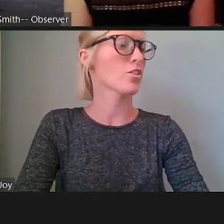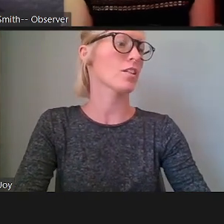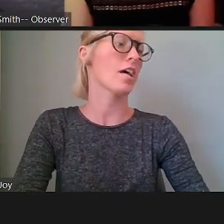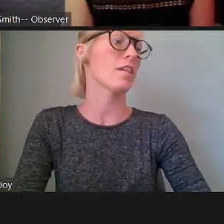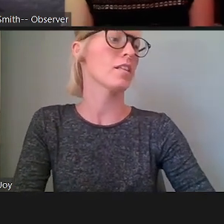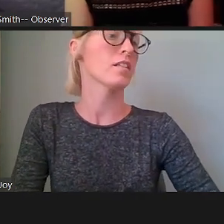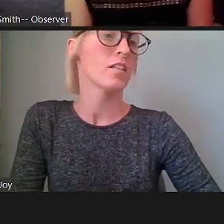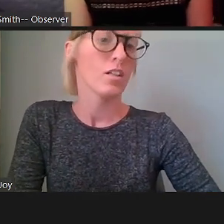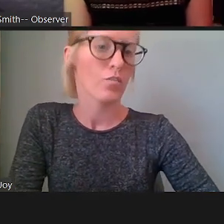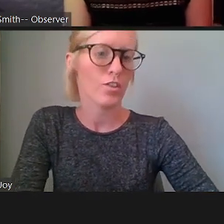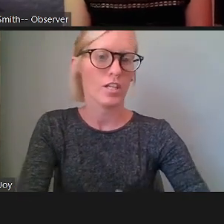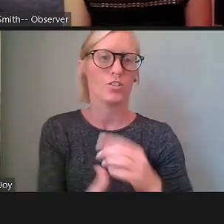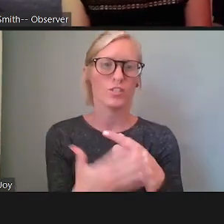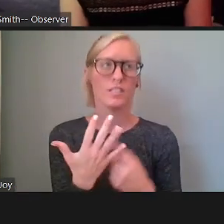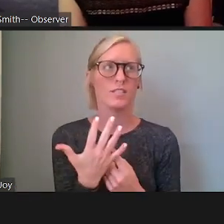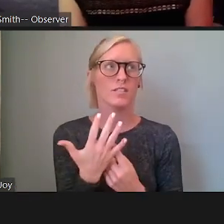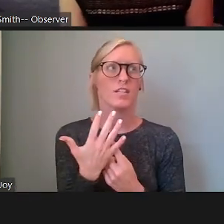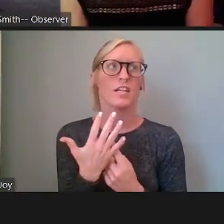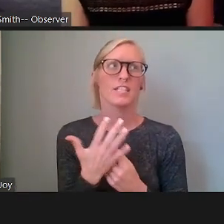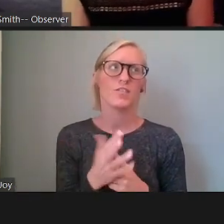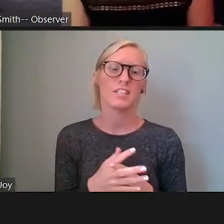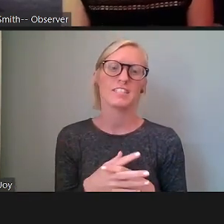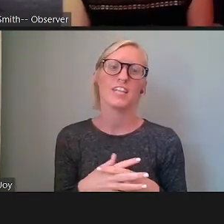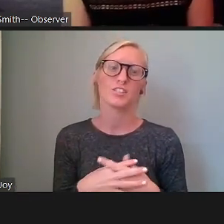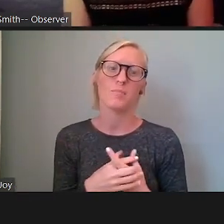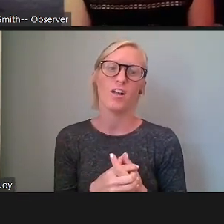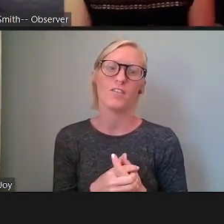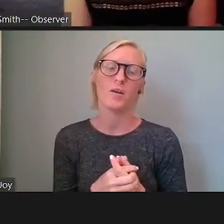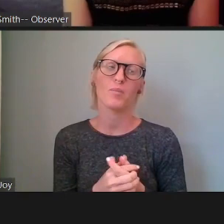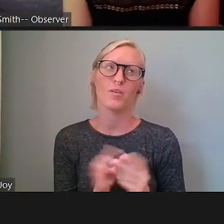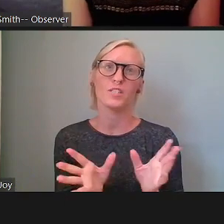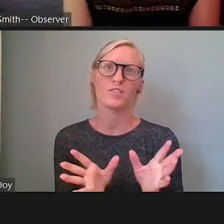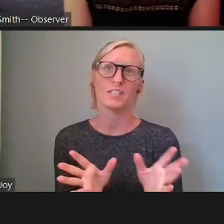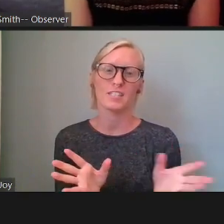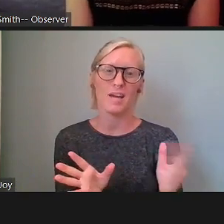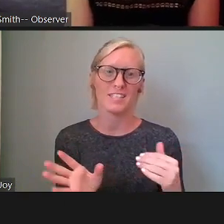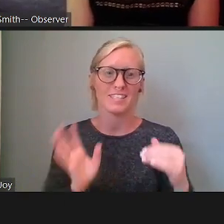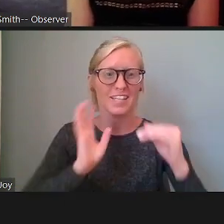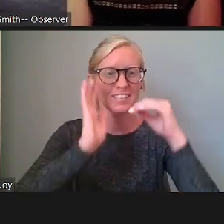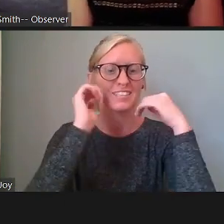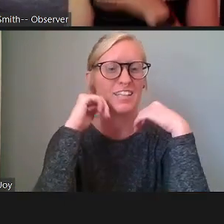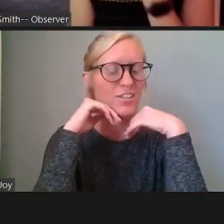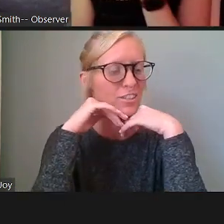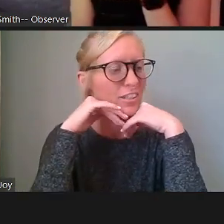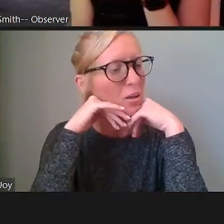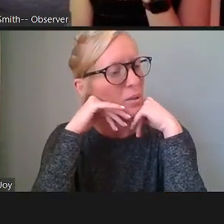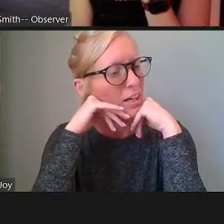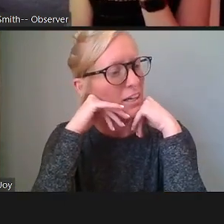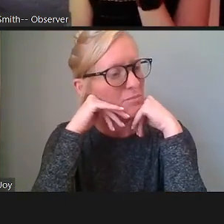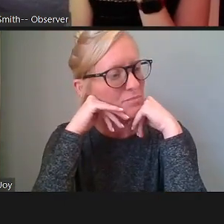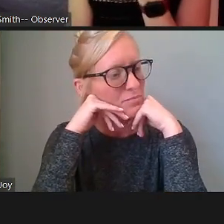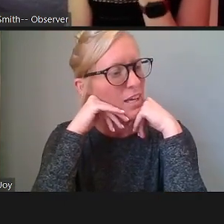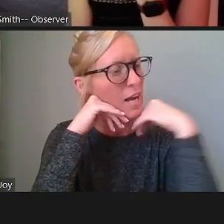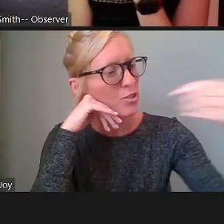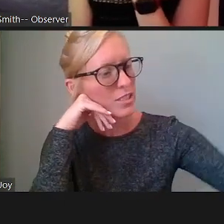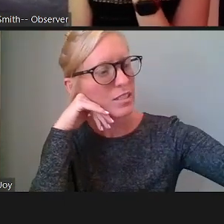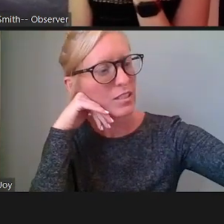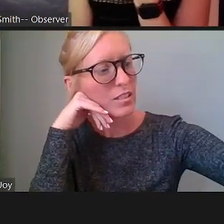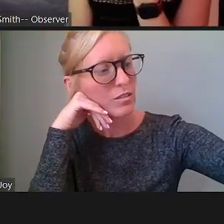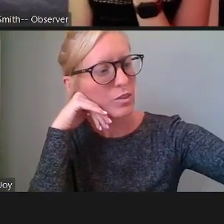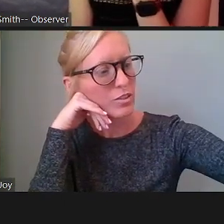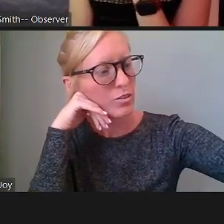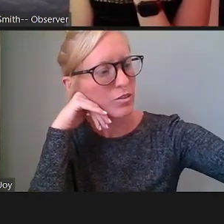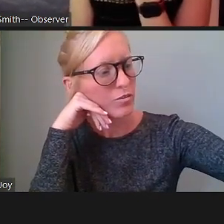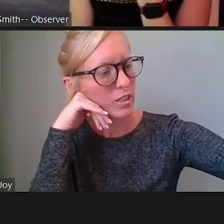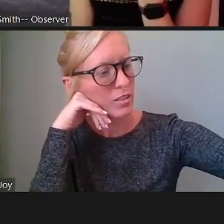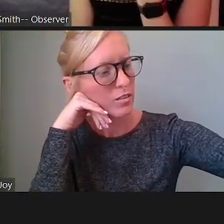Yeah, that sounds good. And then for the countries, it's funny because I looked up all of them, but it was fun because Madison and I did it together. But I'm just